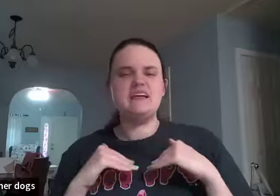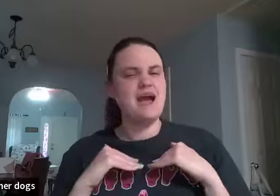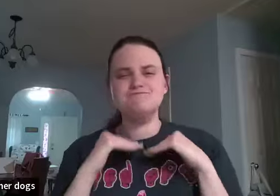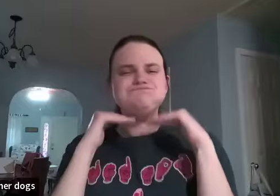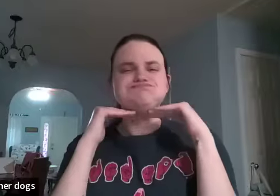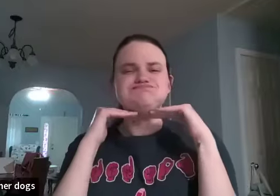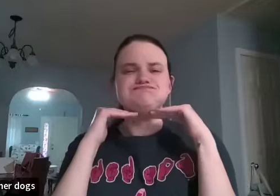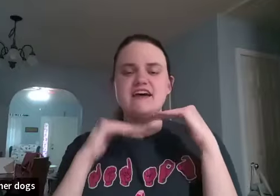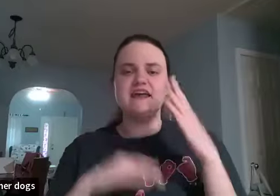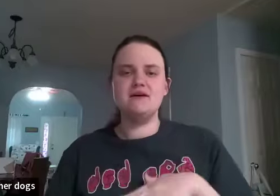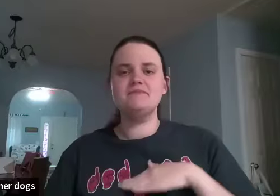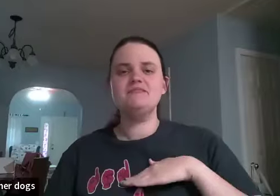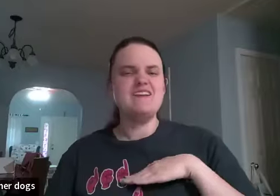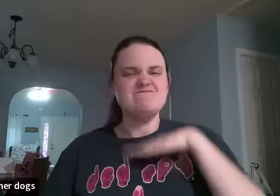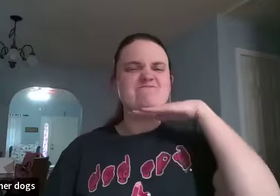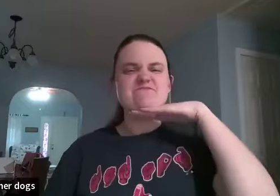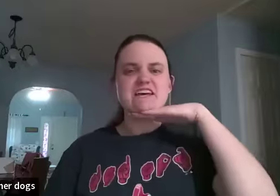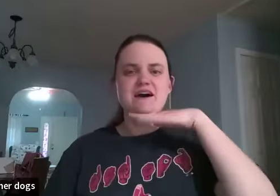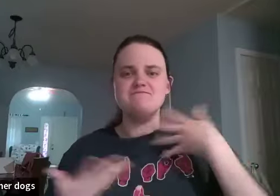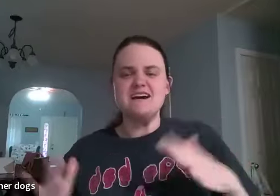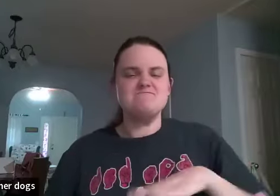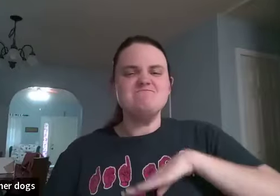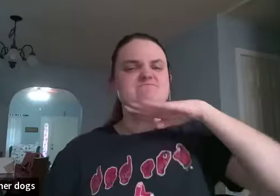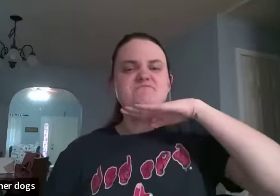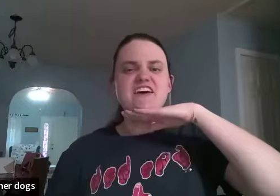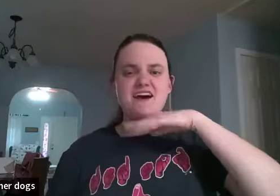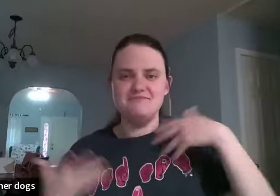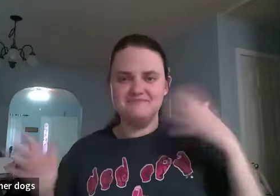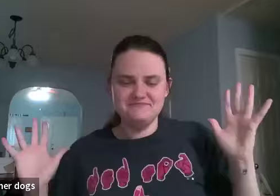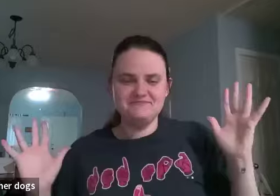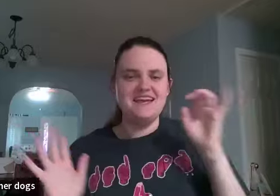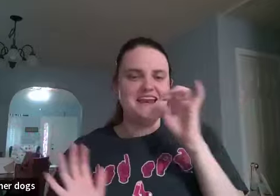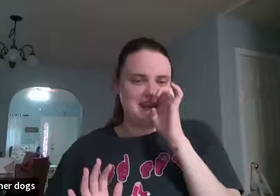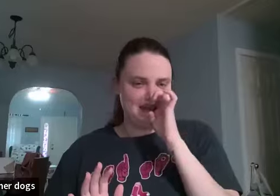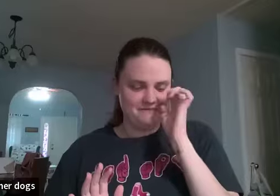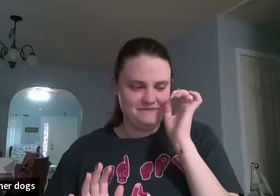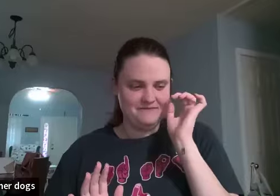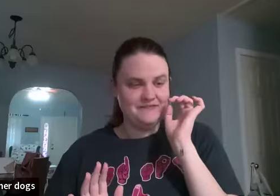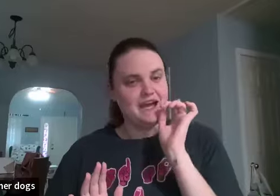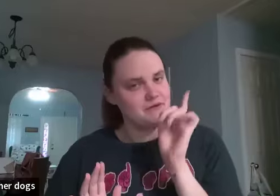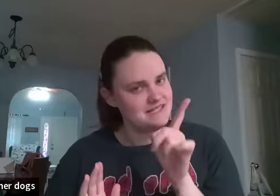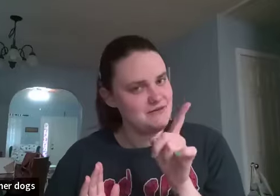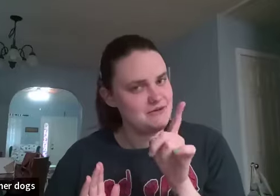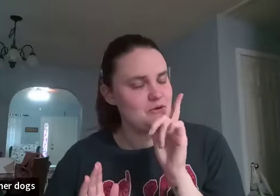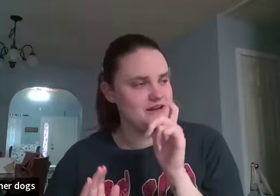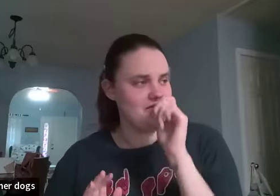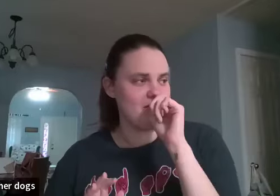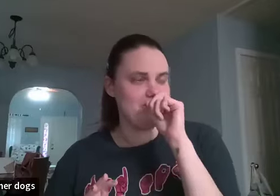but like I'm fed up, fed up. I'm fed up. Now, I will say with warning on that one,